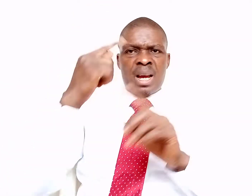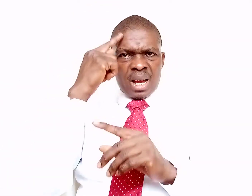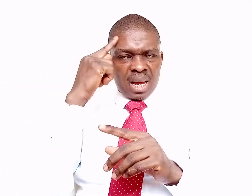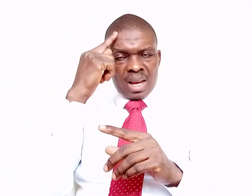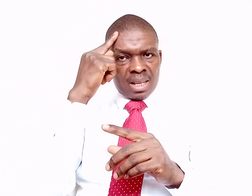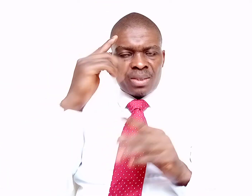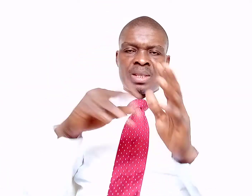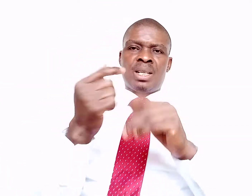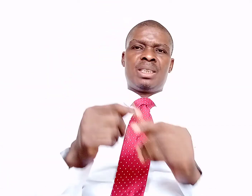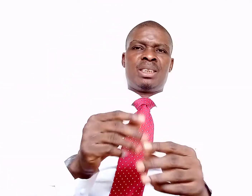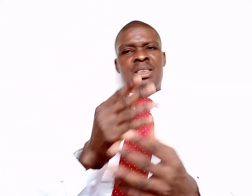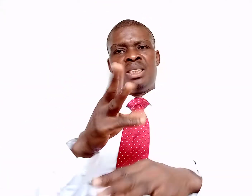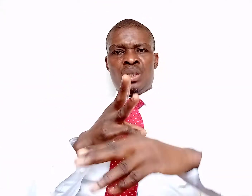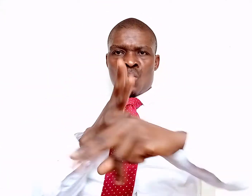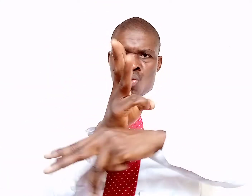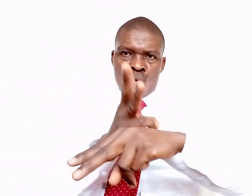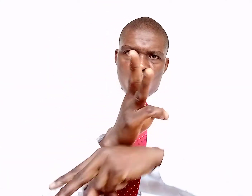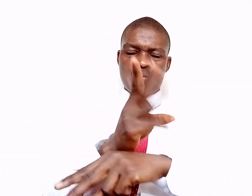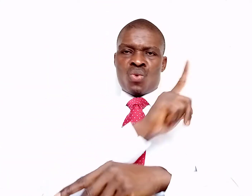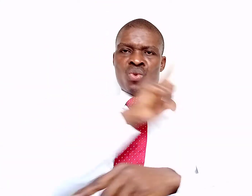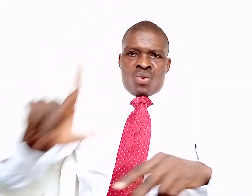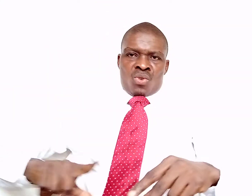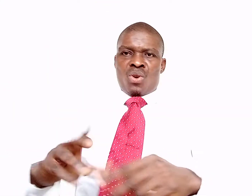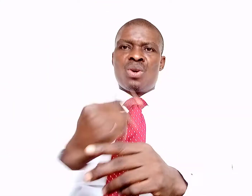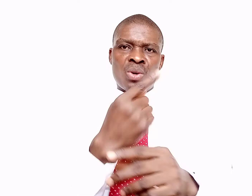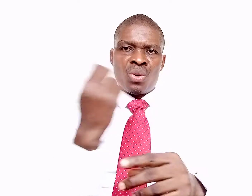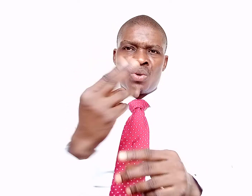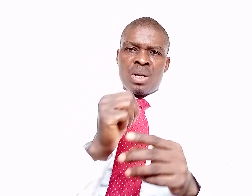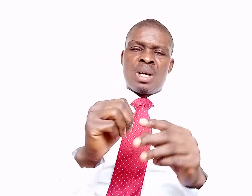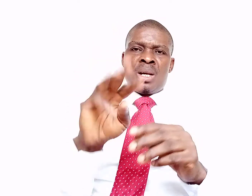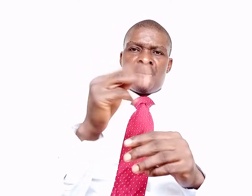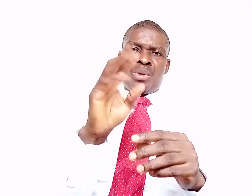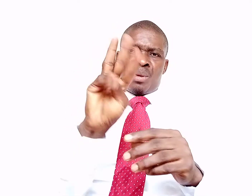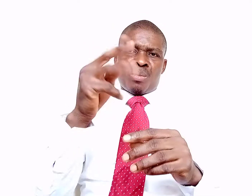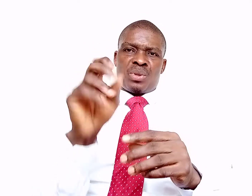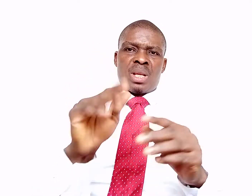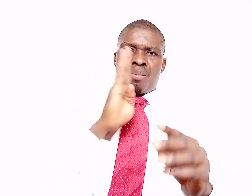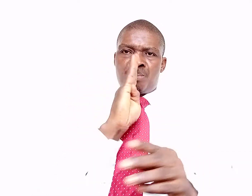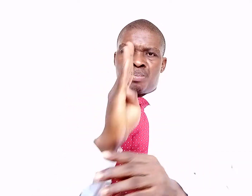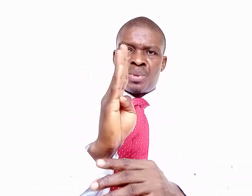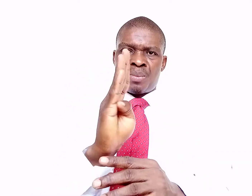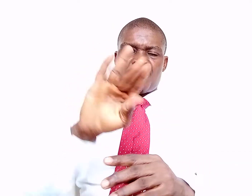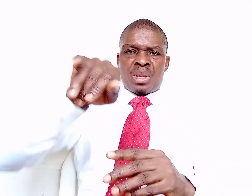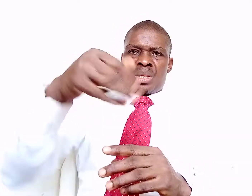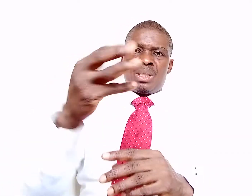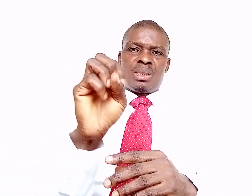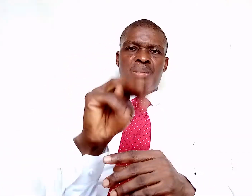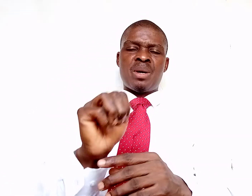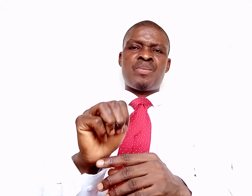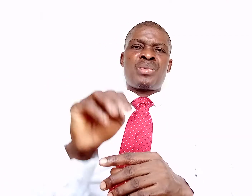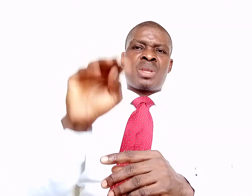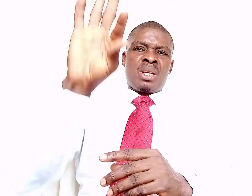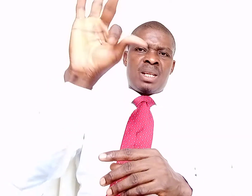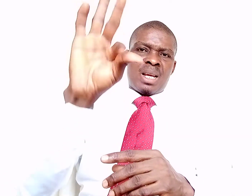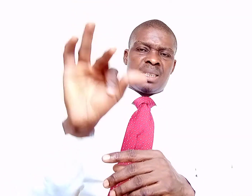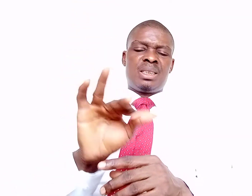would, Lord, what fools these motors be. J-Man, 1989.